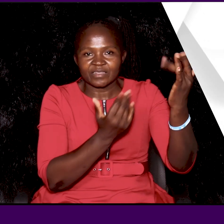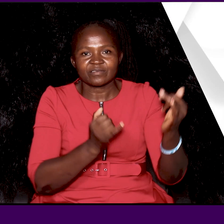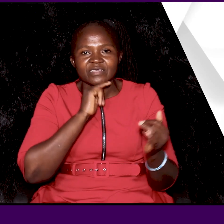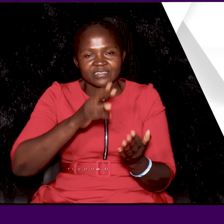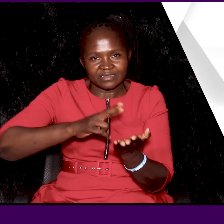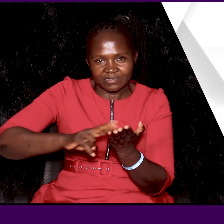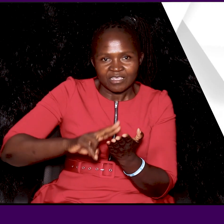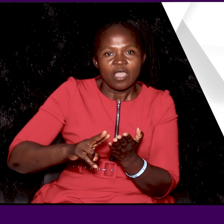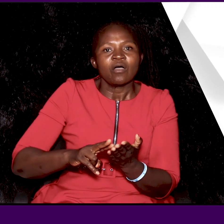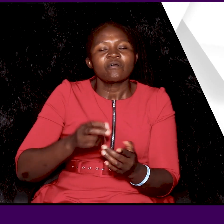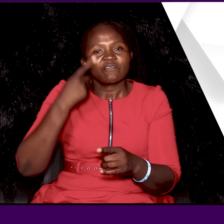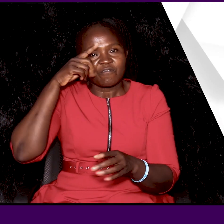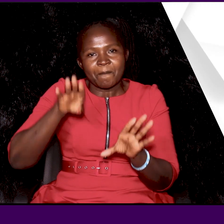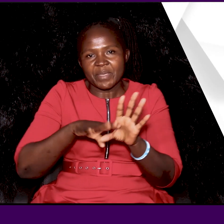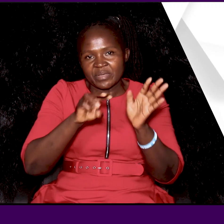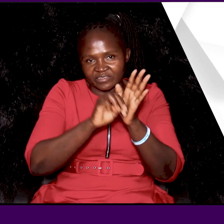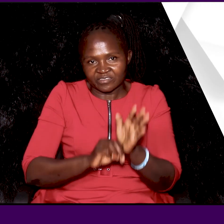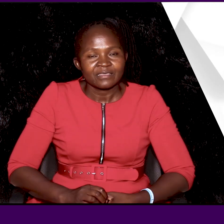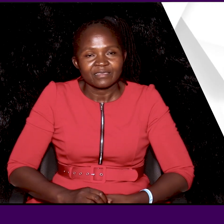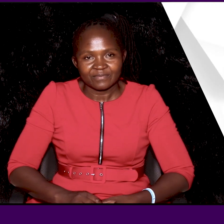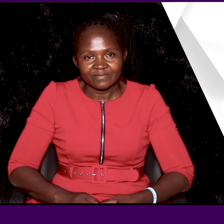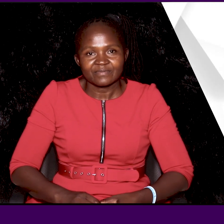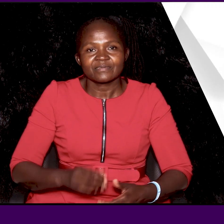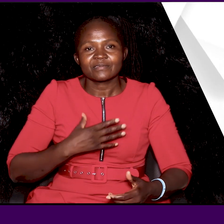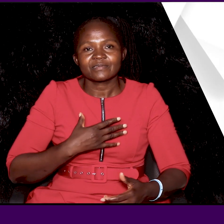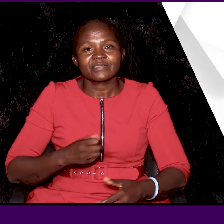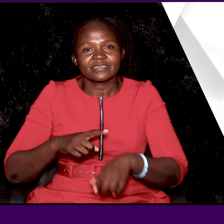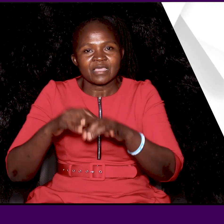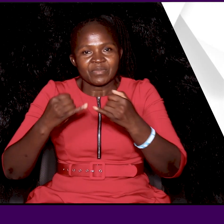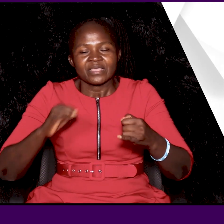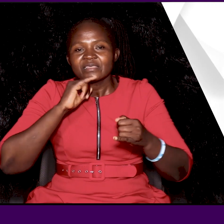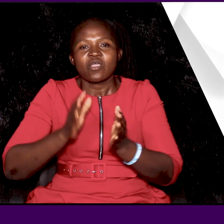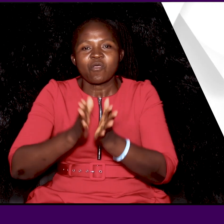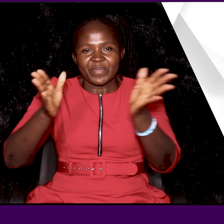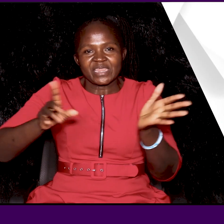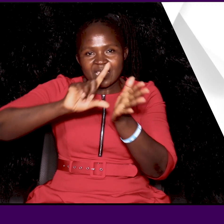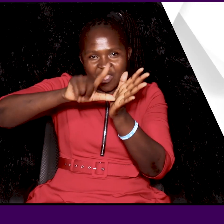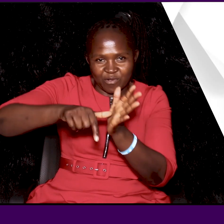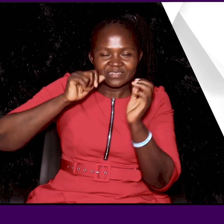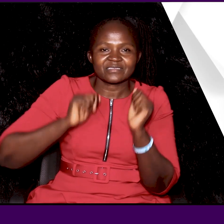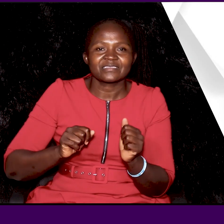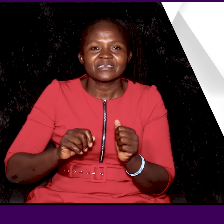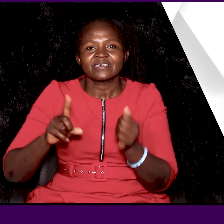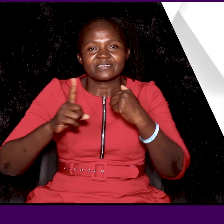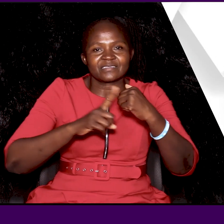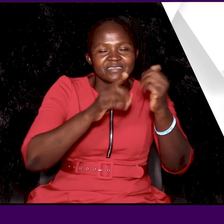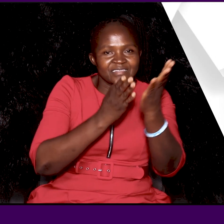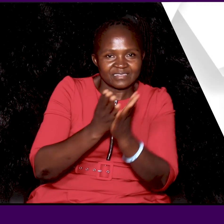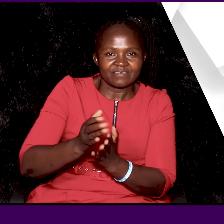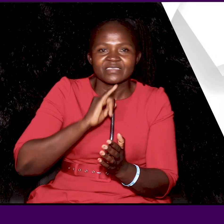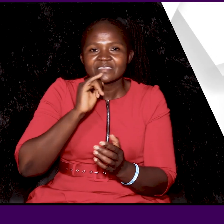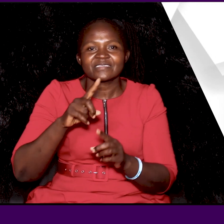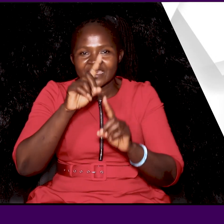is registration for membership. The cost is free and the timeline is opening hours. The sixth service